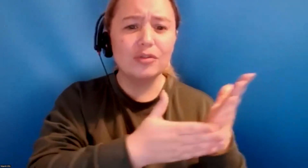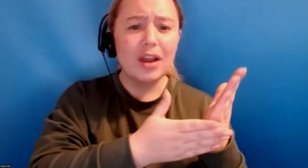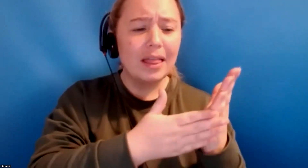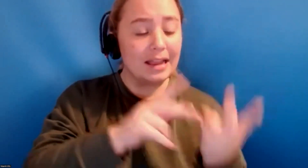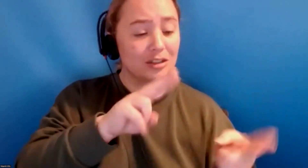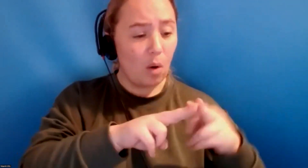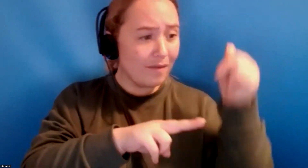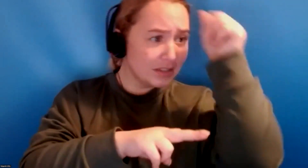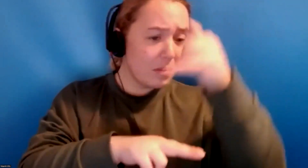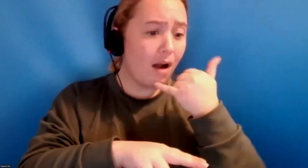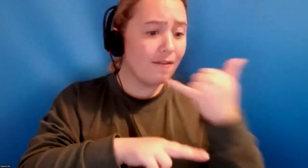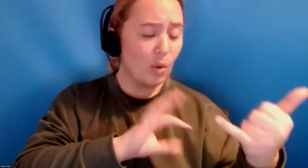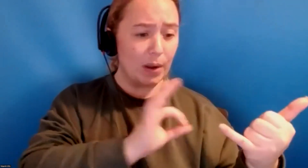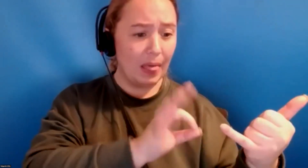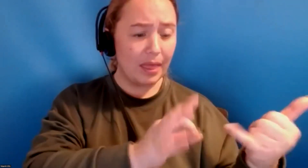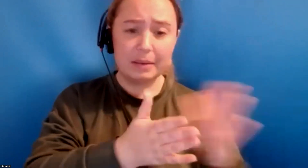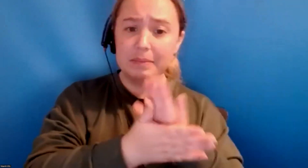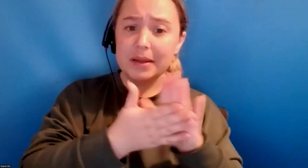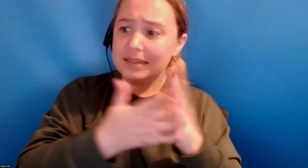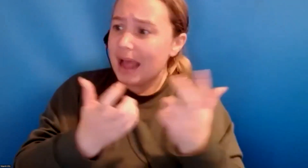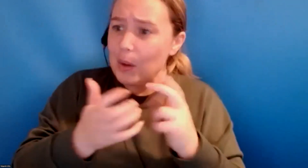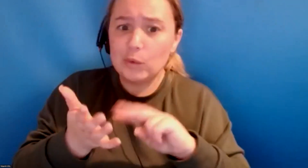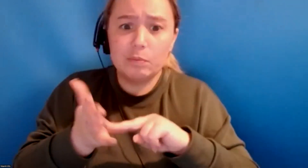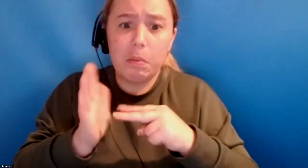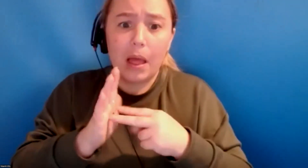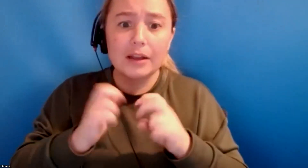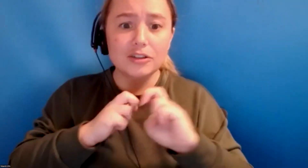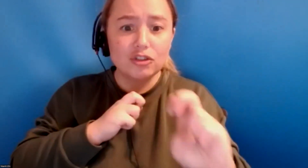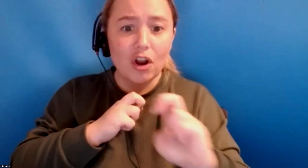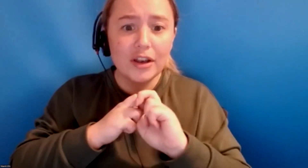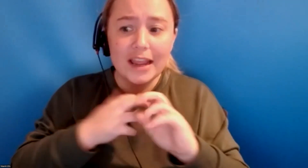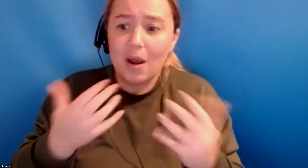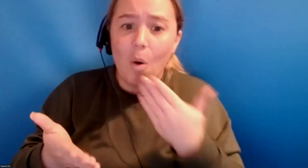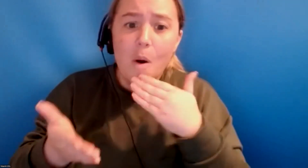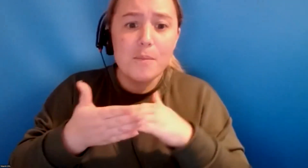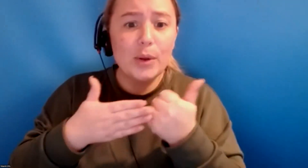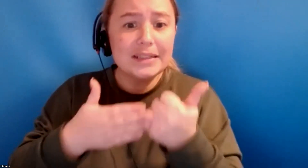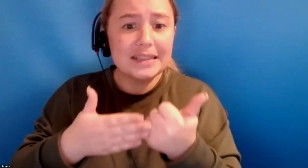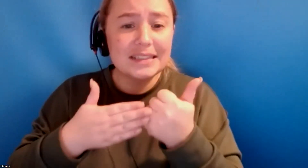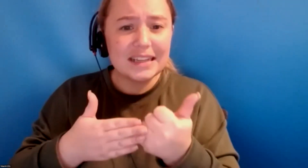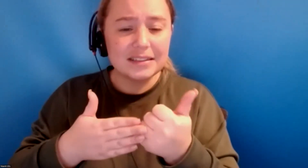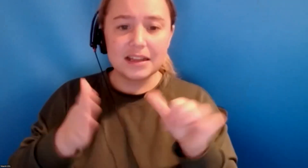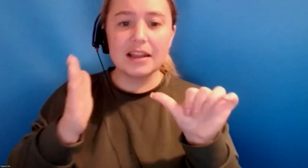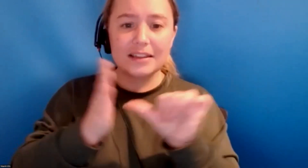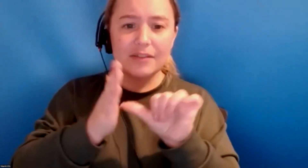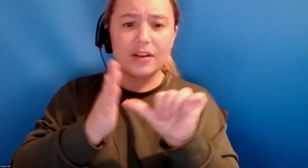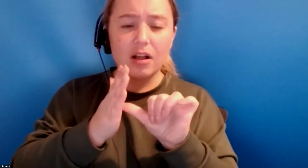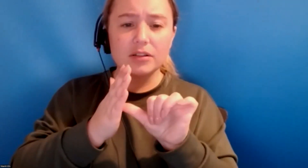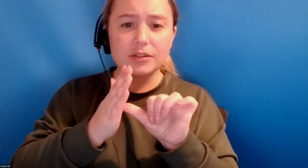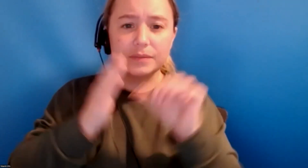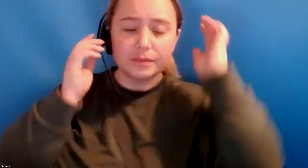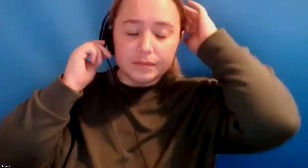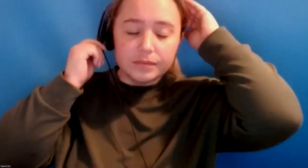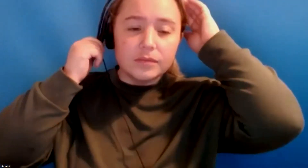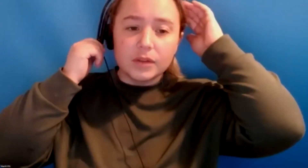is automatically going to limit their ability to plan a journey or to get assistance while on a journey. So it's around that